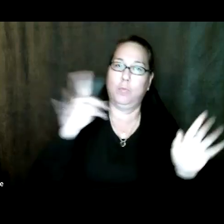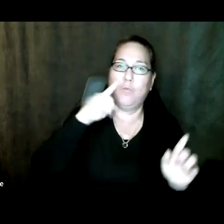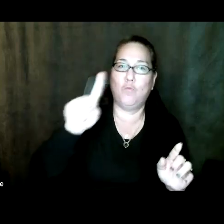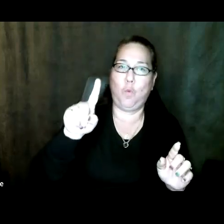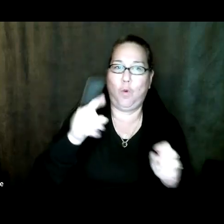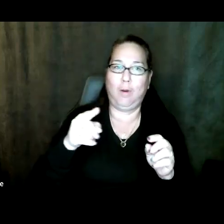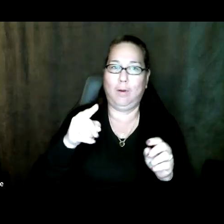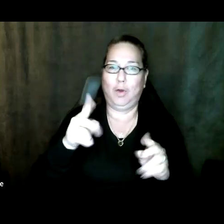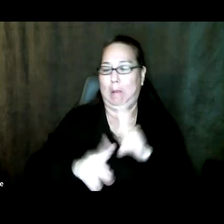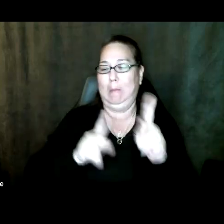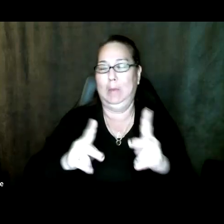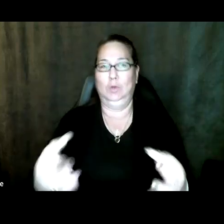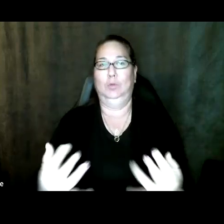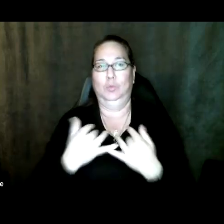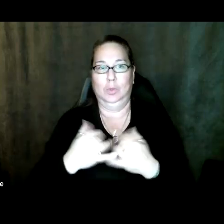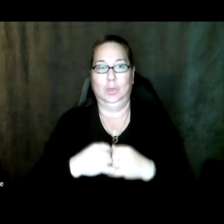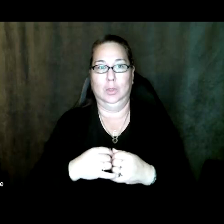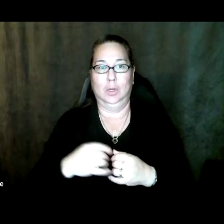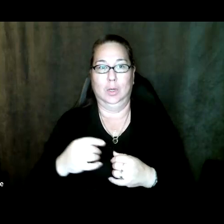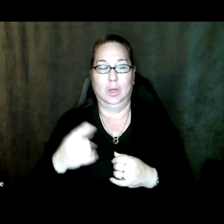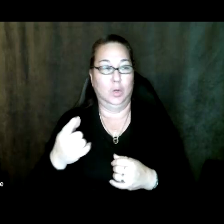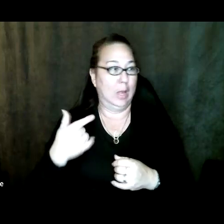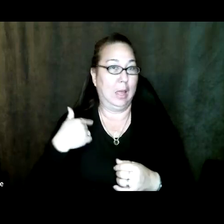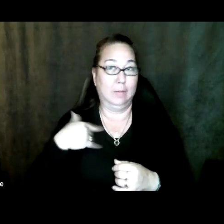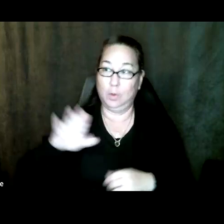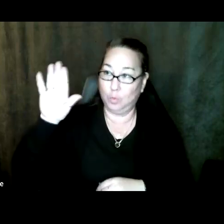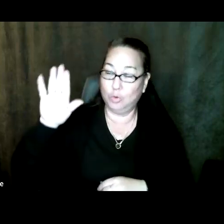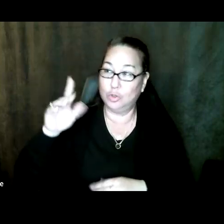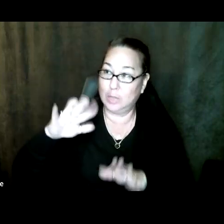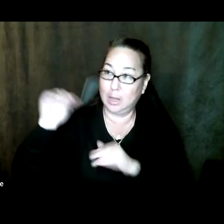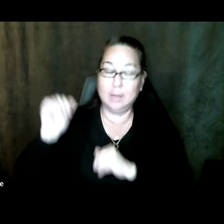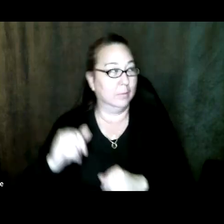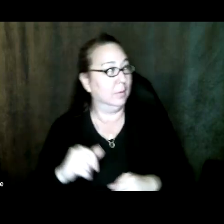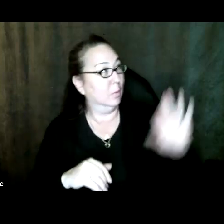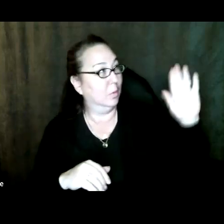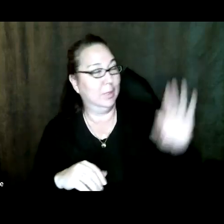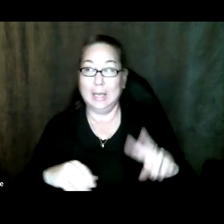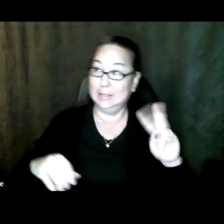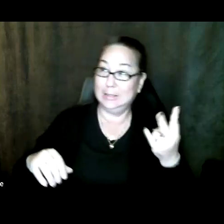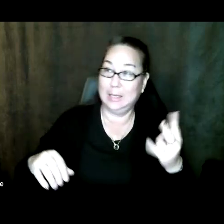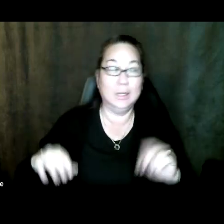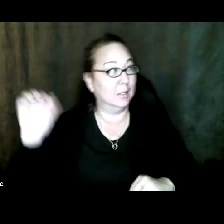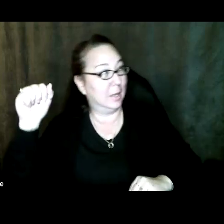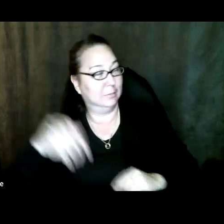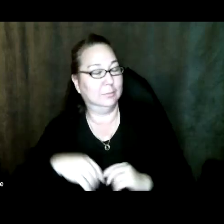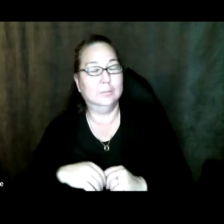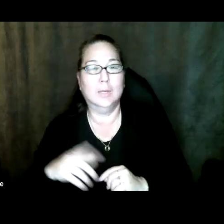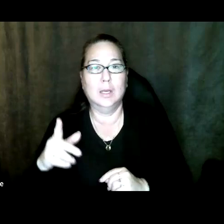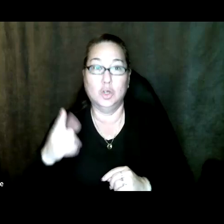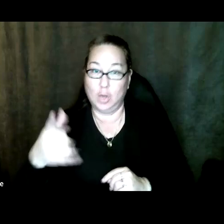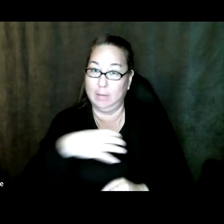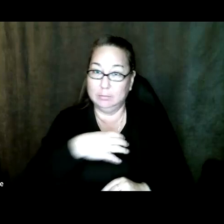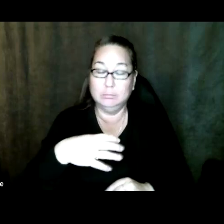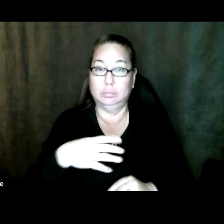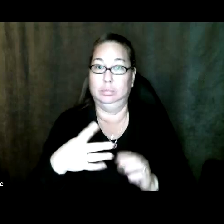I would like to end the meeting. Is there a motion? So moved. Thank you. Is there a second? Second. Thank you. Is there any discussion or objection to the